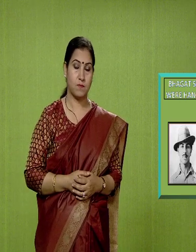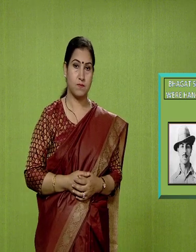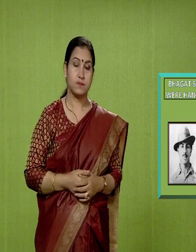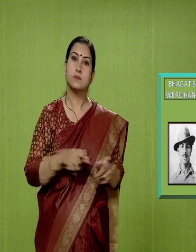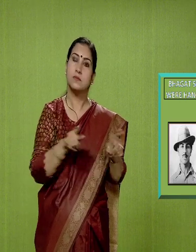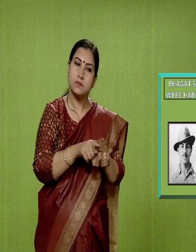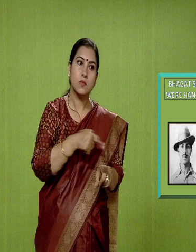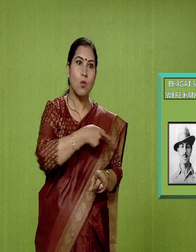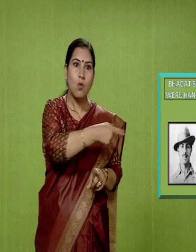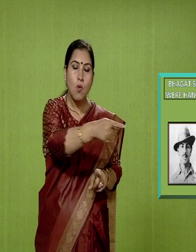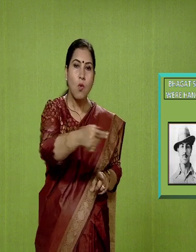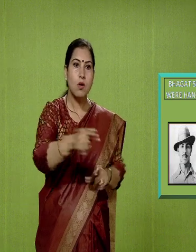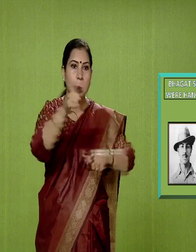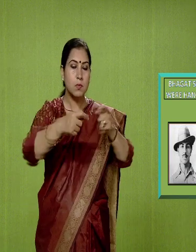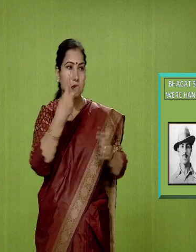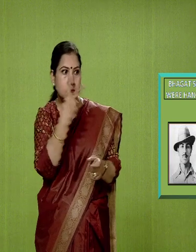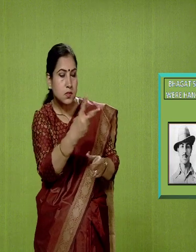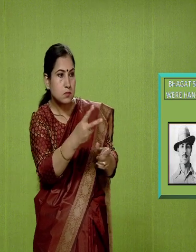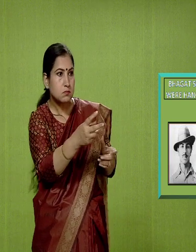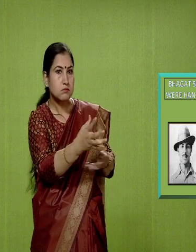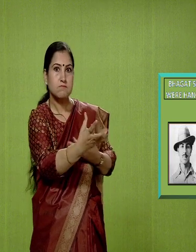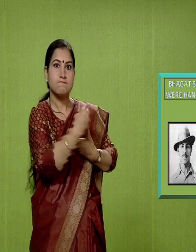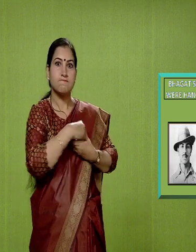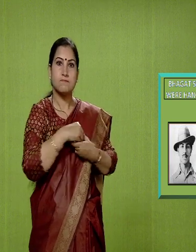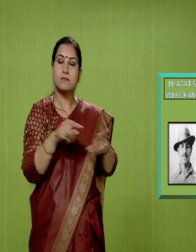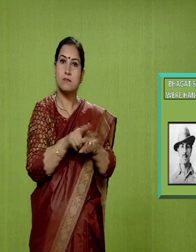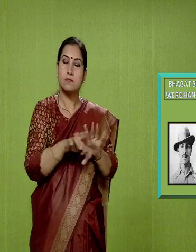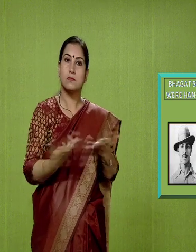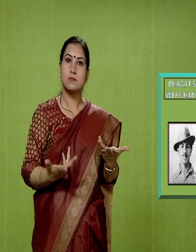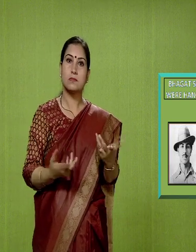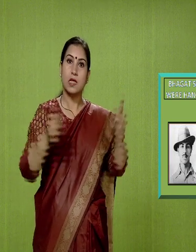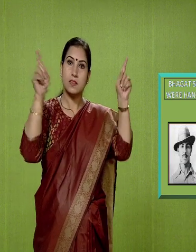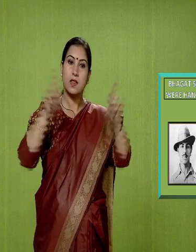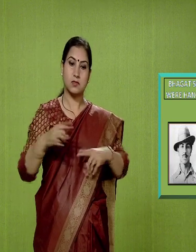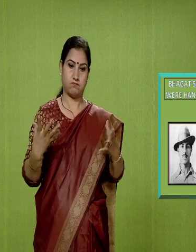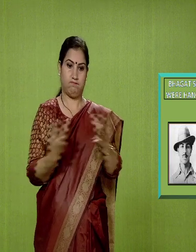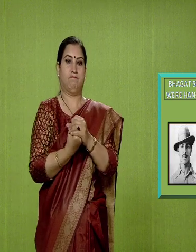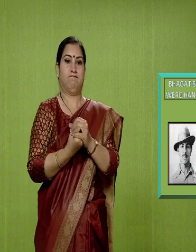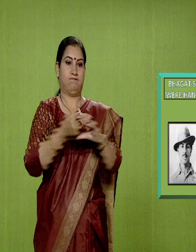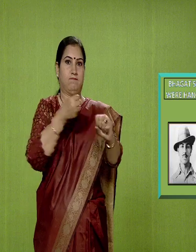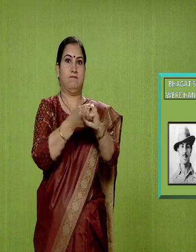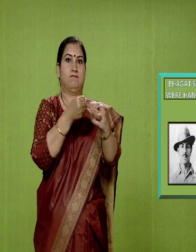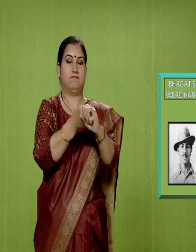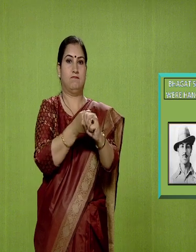and they became symbols of independence and national unity.